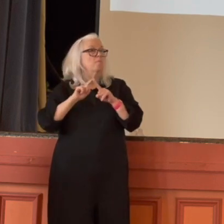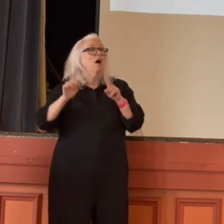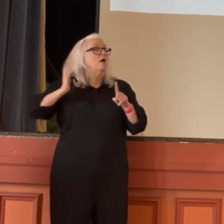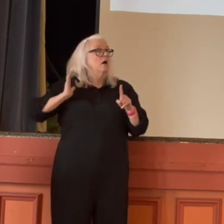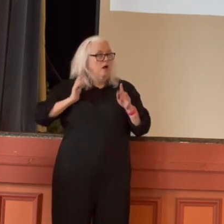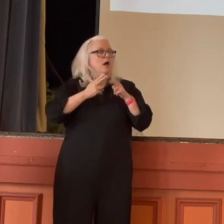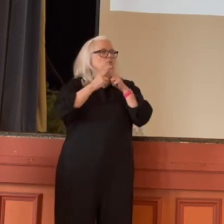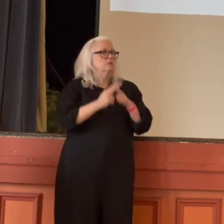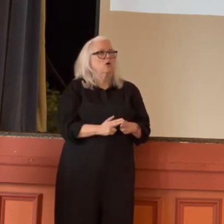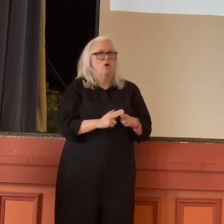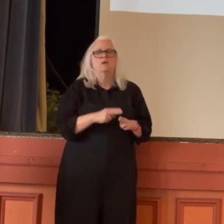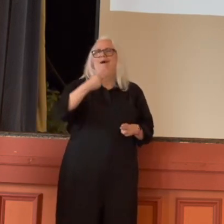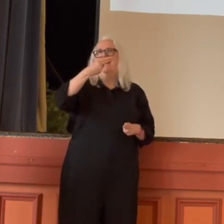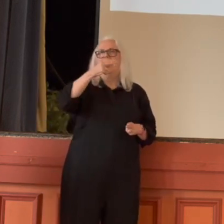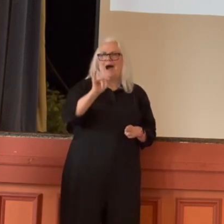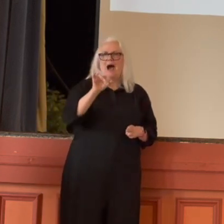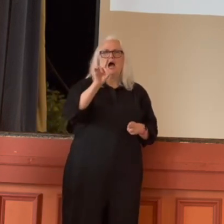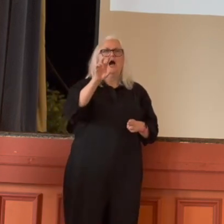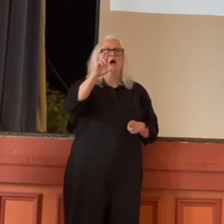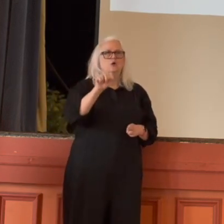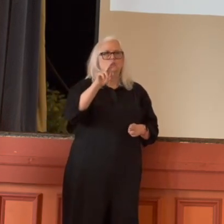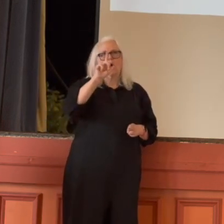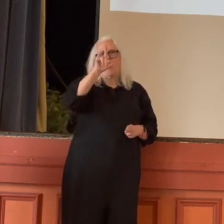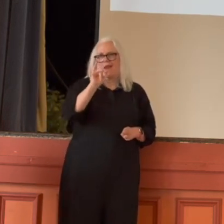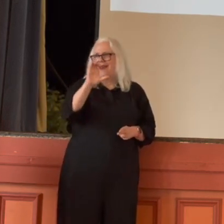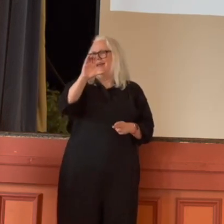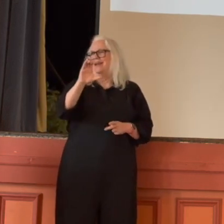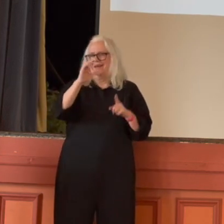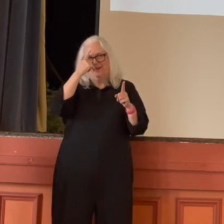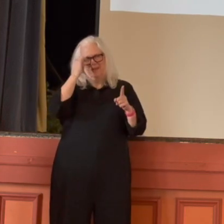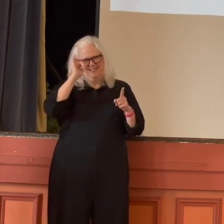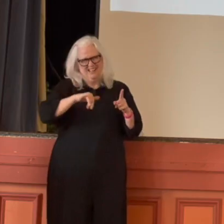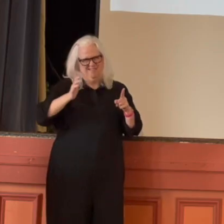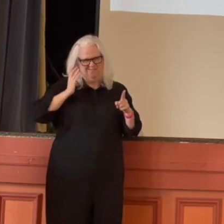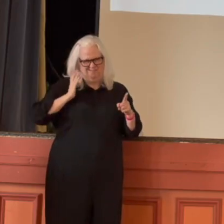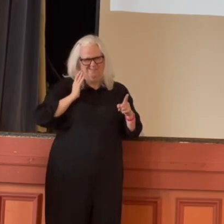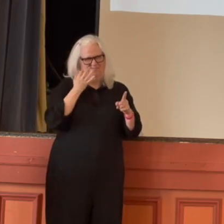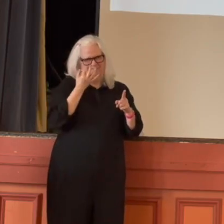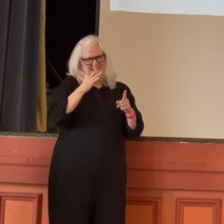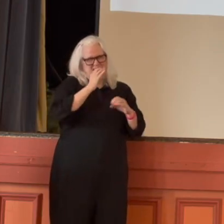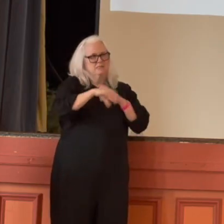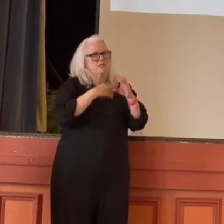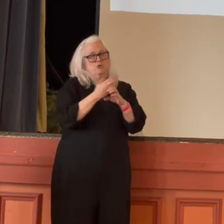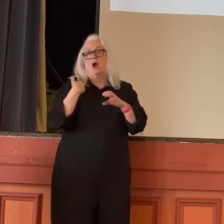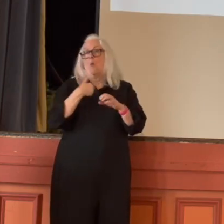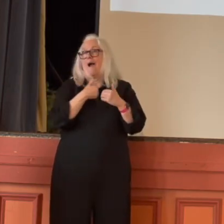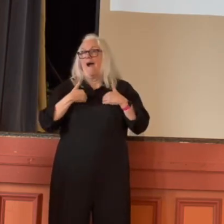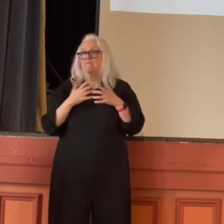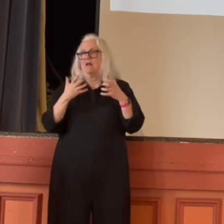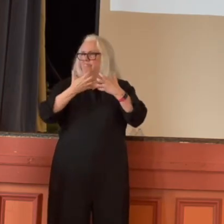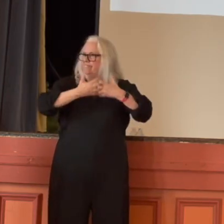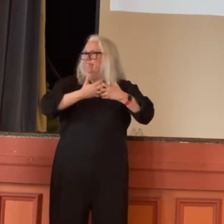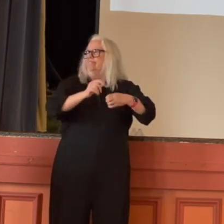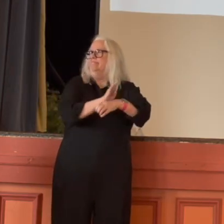a lot of the industry back in the 19th century. But that canal and all of these canals